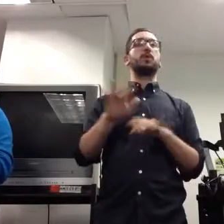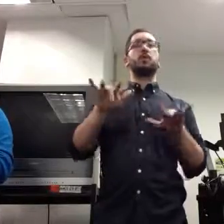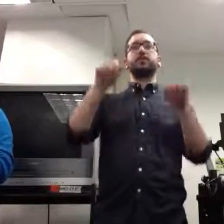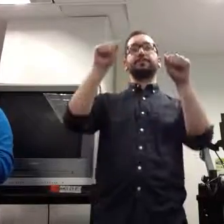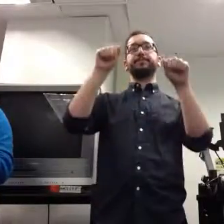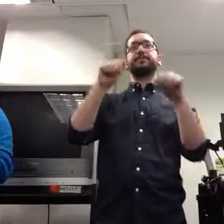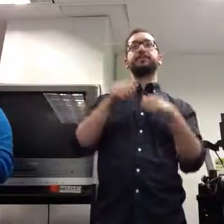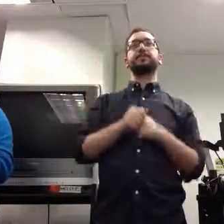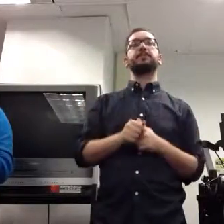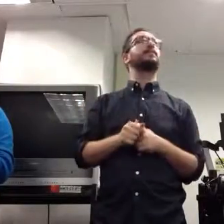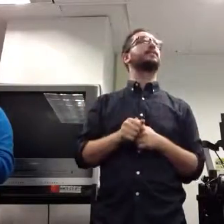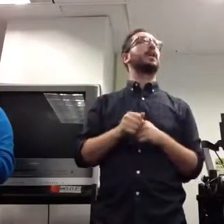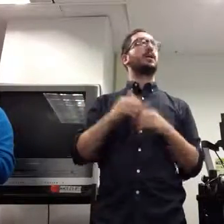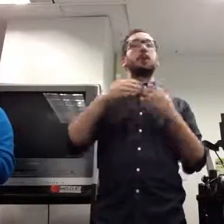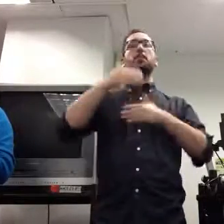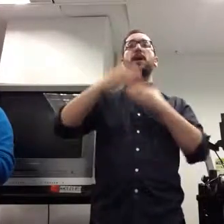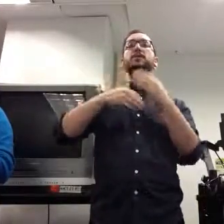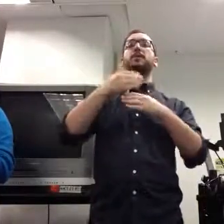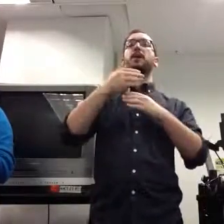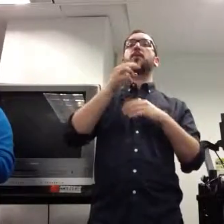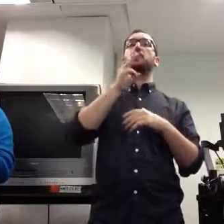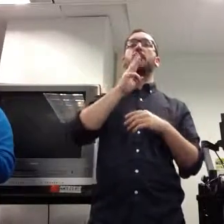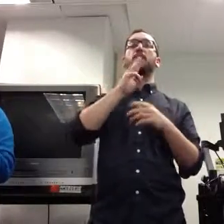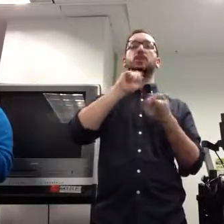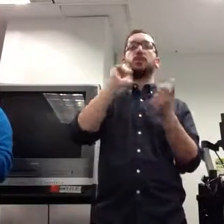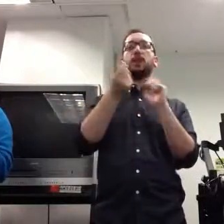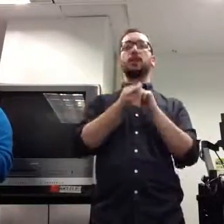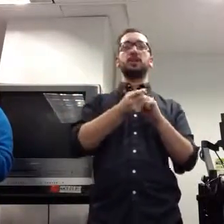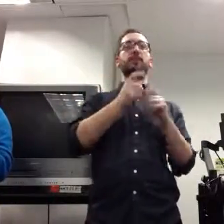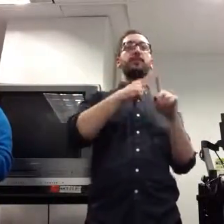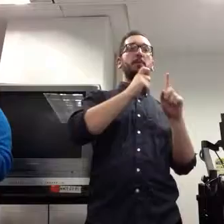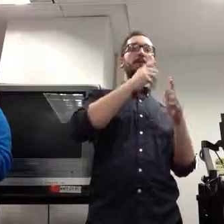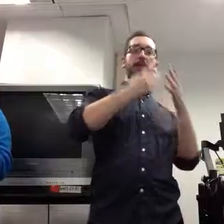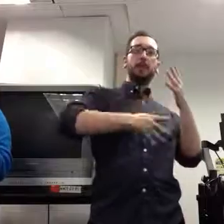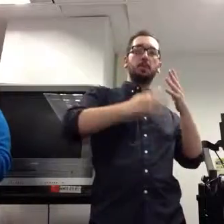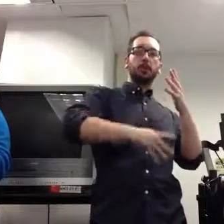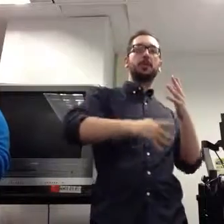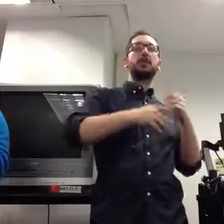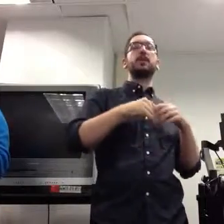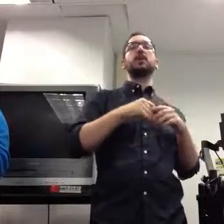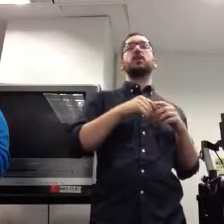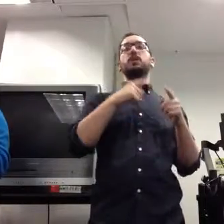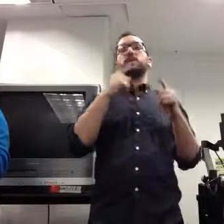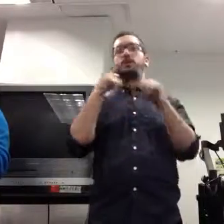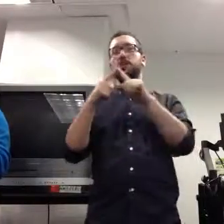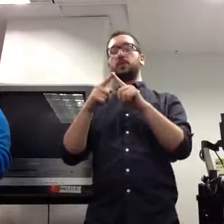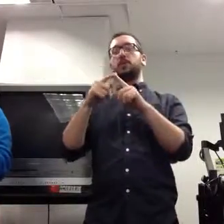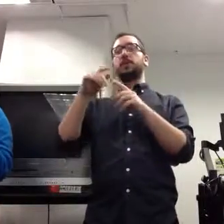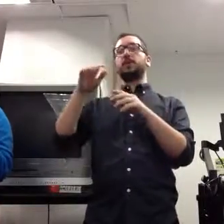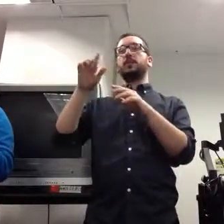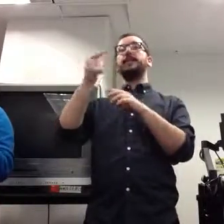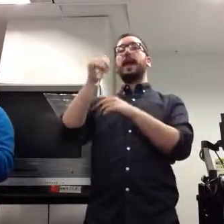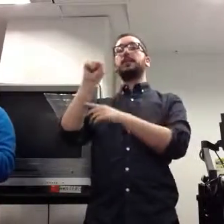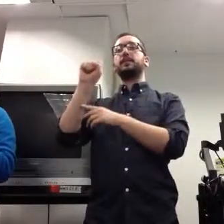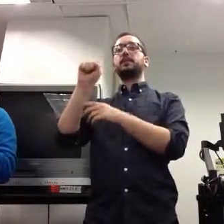Cooling process by which water is changed from the liquid form, which is water, to the gas form, which happens to be water vapor.